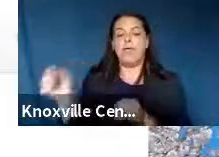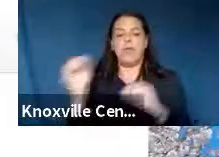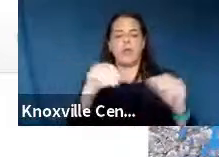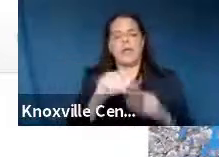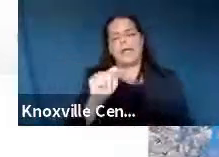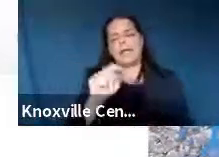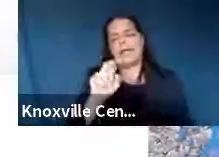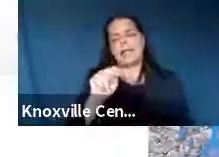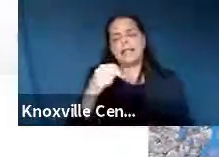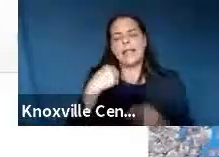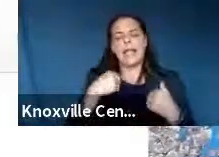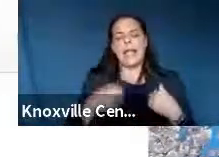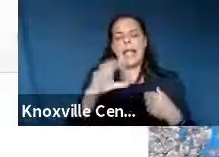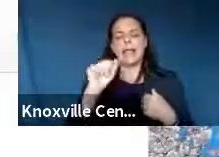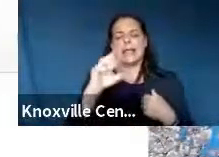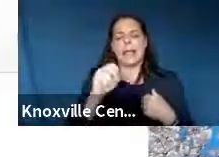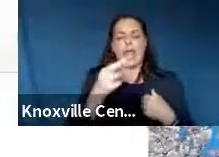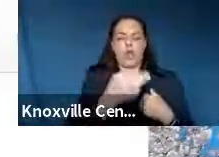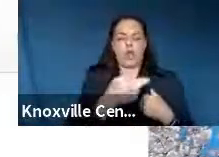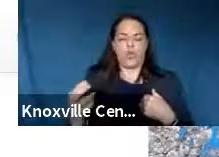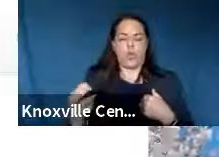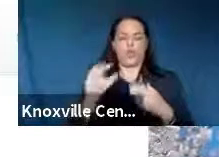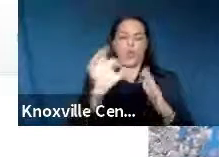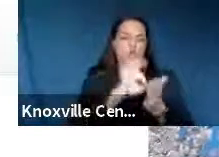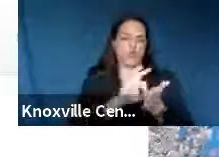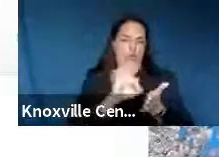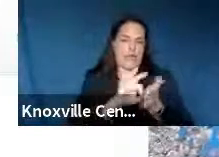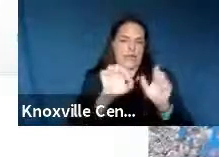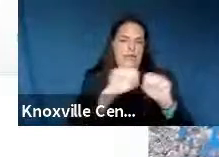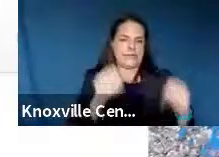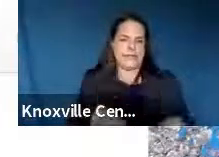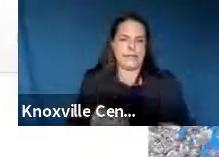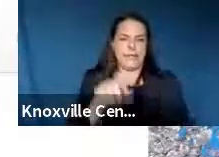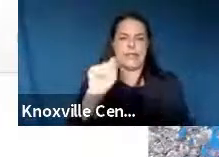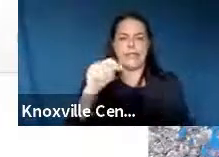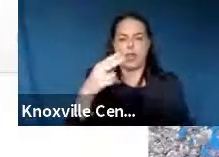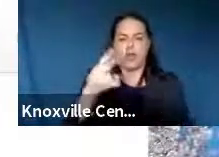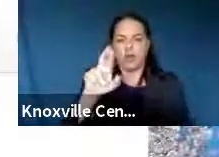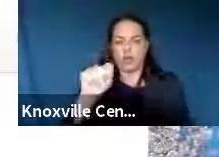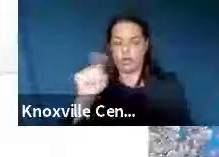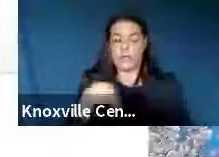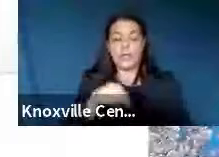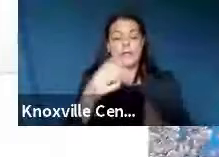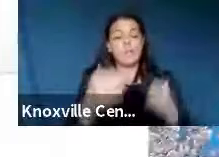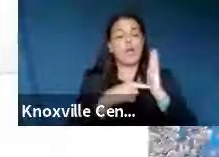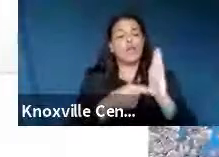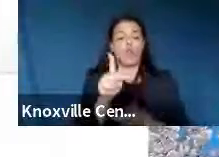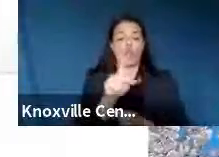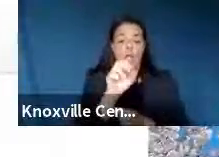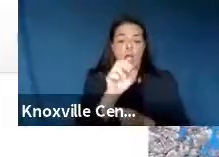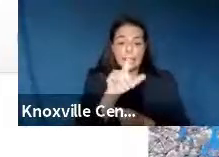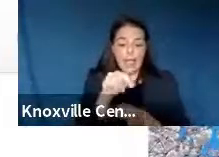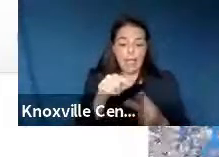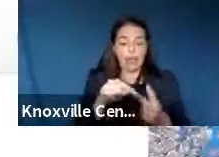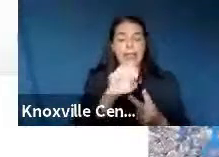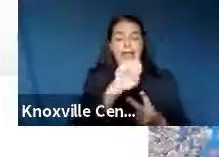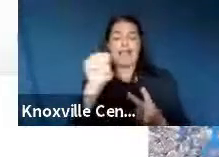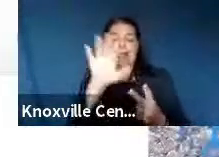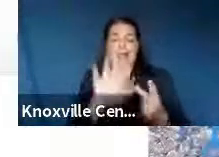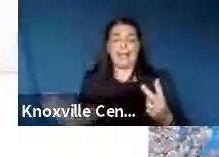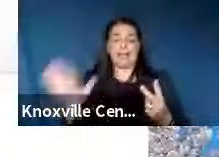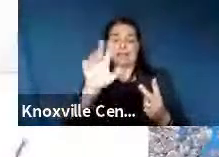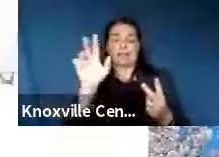Tracking System, or HERTS. It may reflect Knox County, the East Region, or patients from other